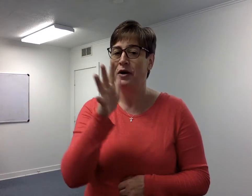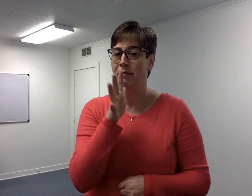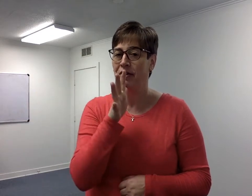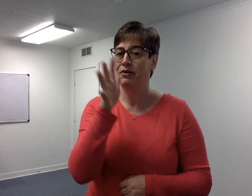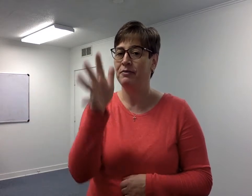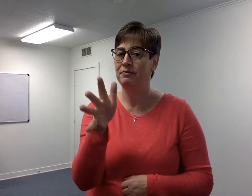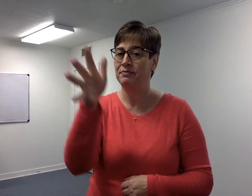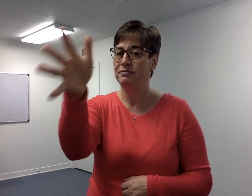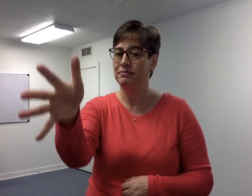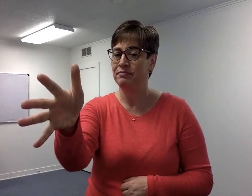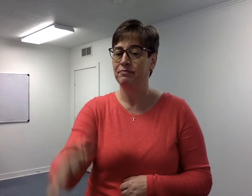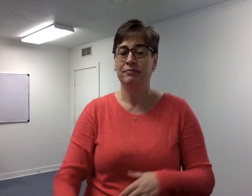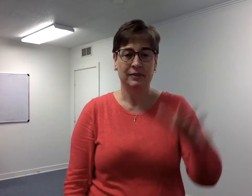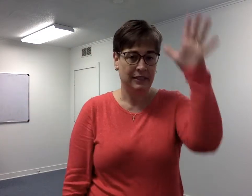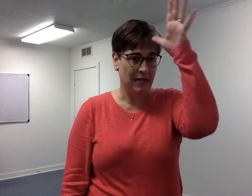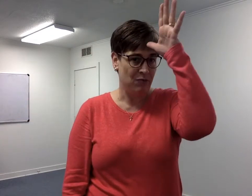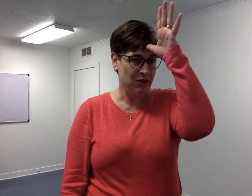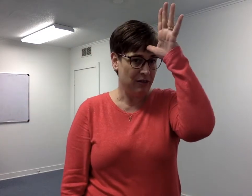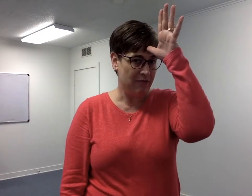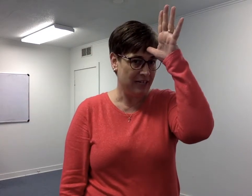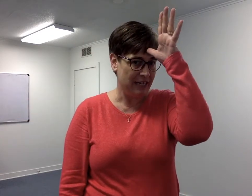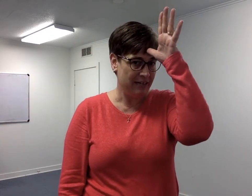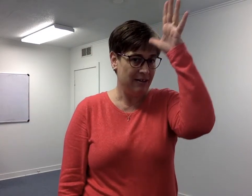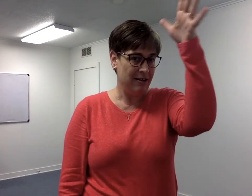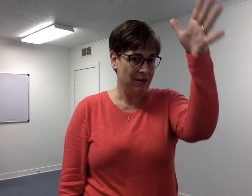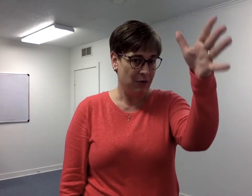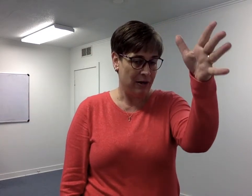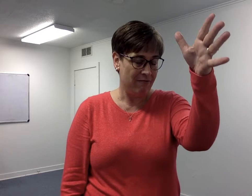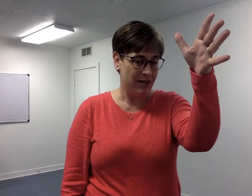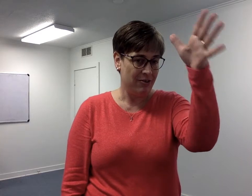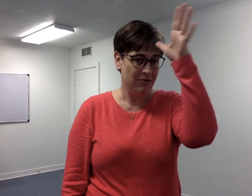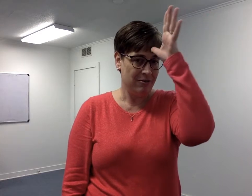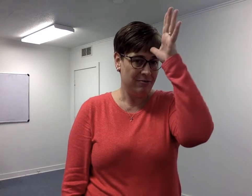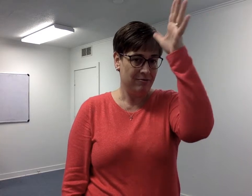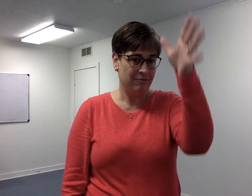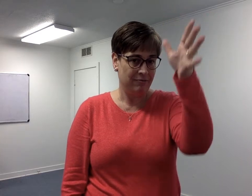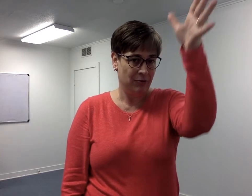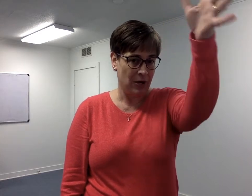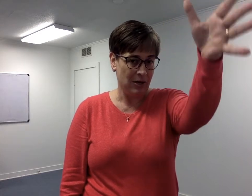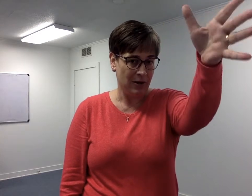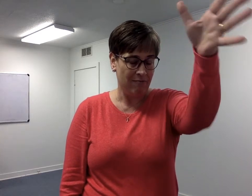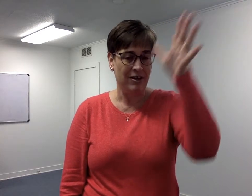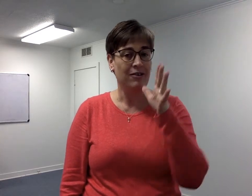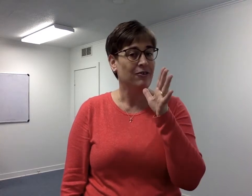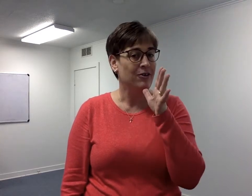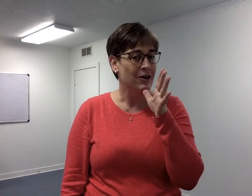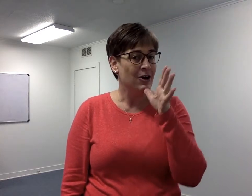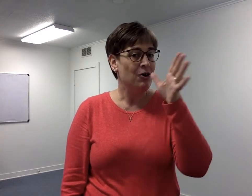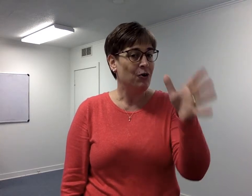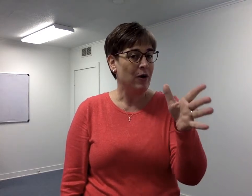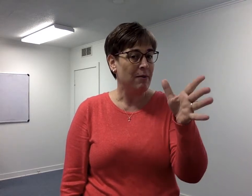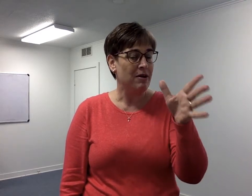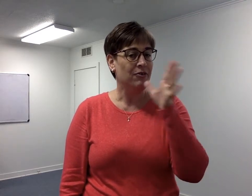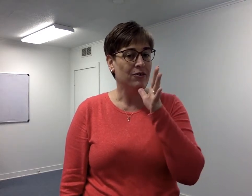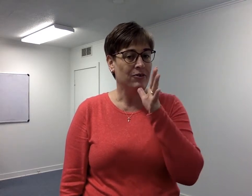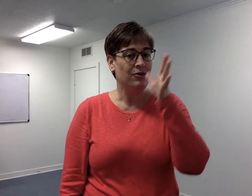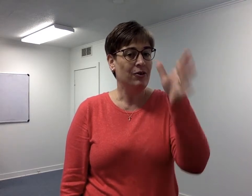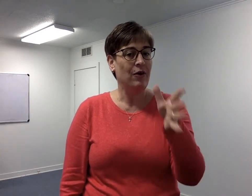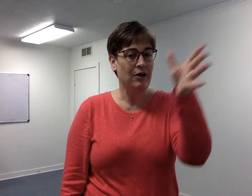great-grandmother. Same with your left hand. Grandfather, great-grandfather, grandmother,